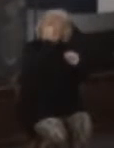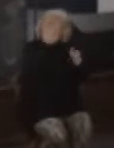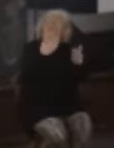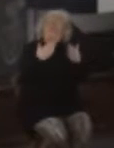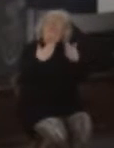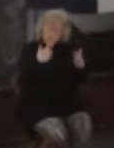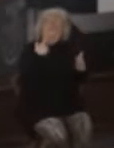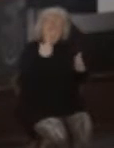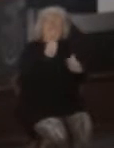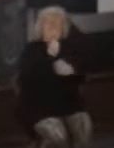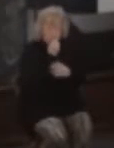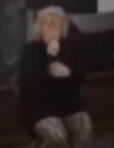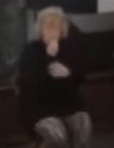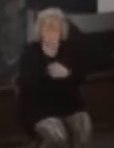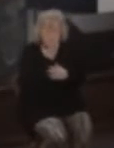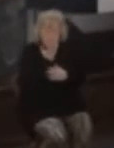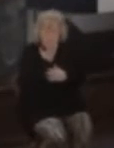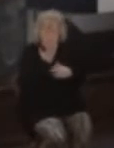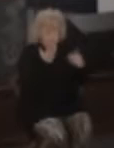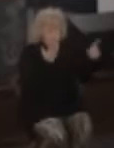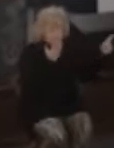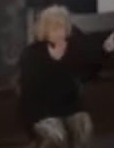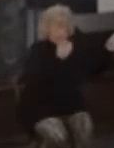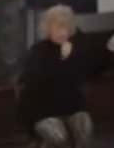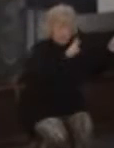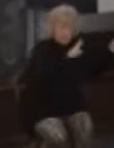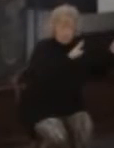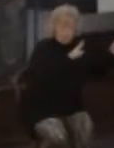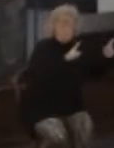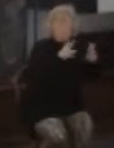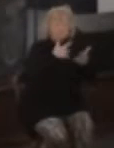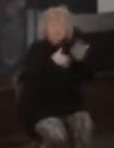the warmth of fellowship when we come together.